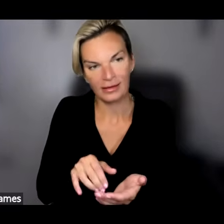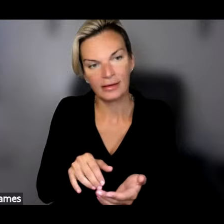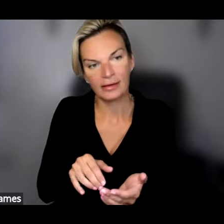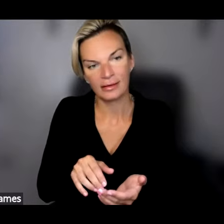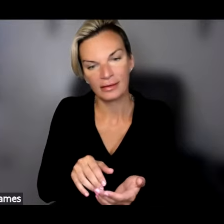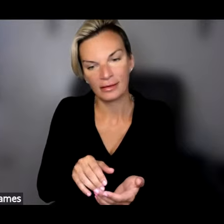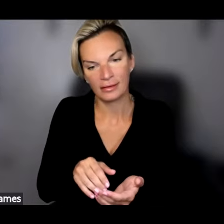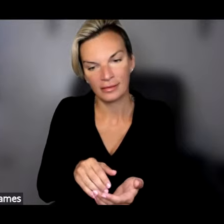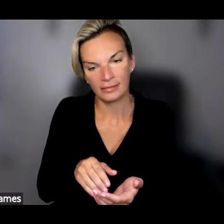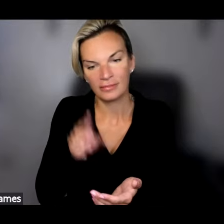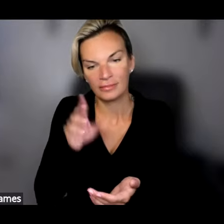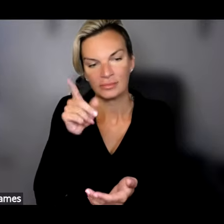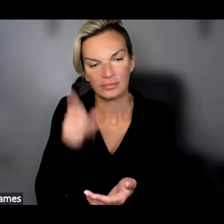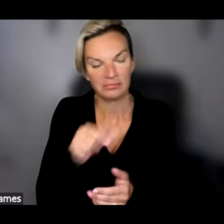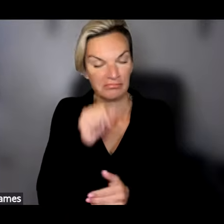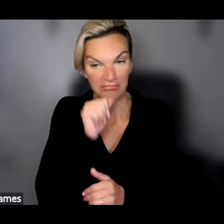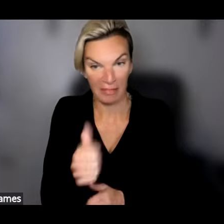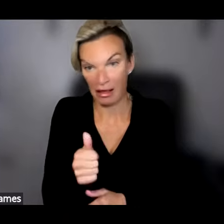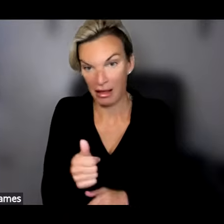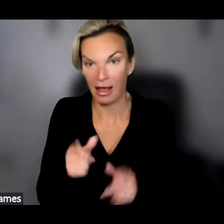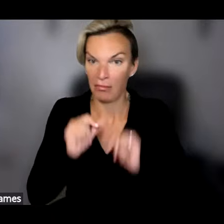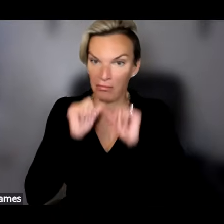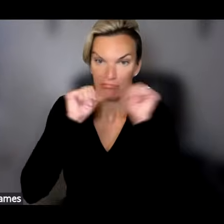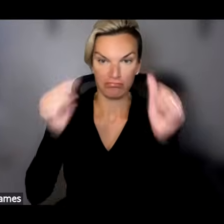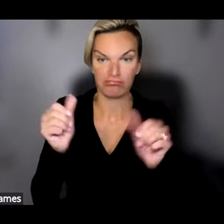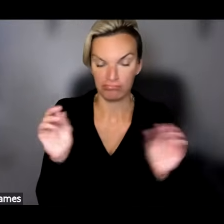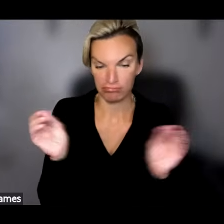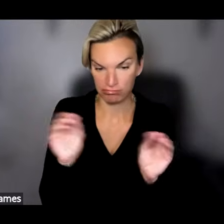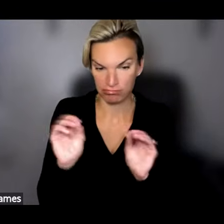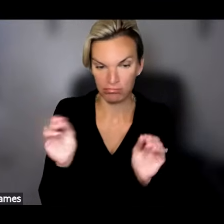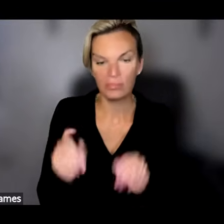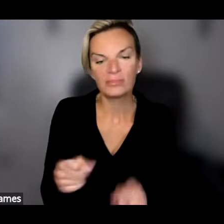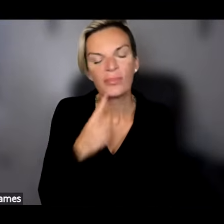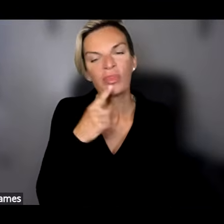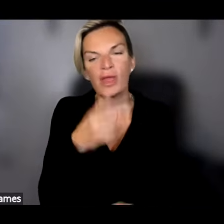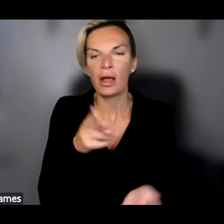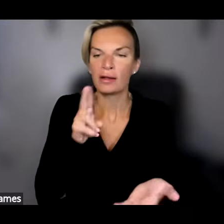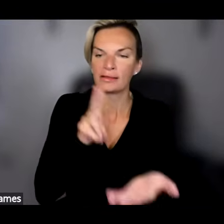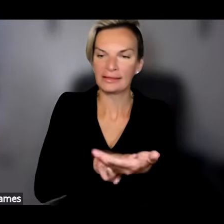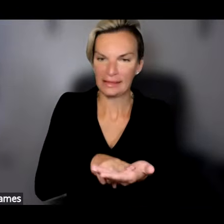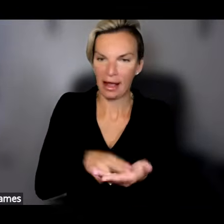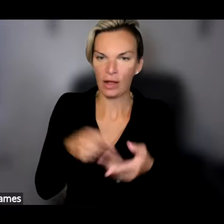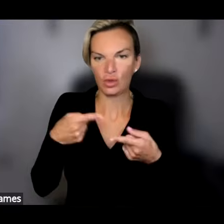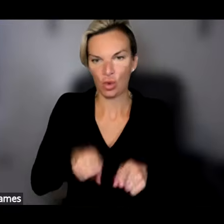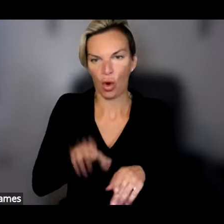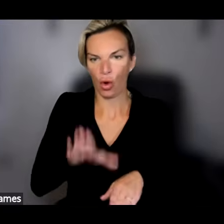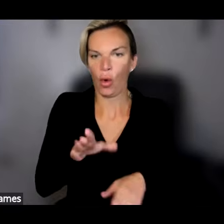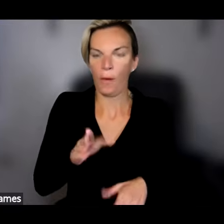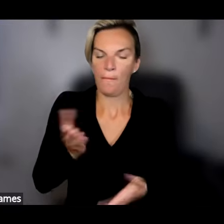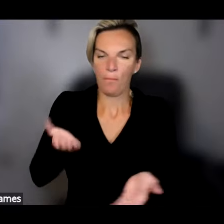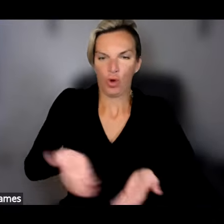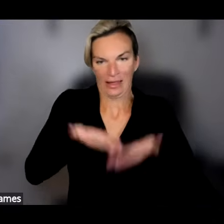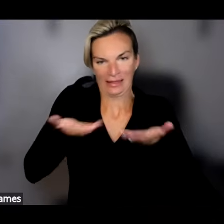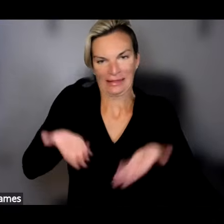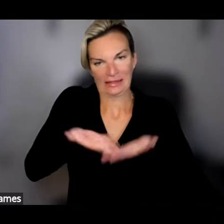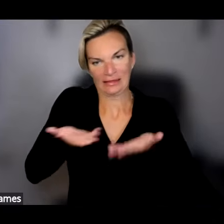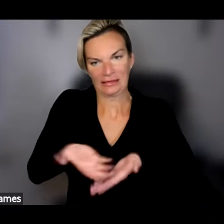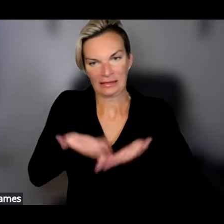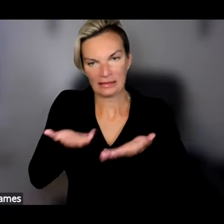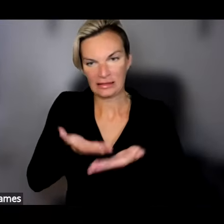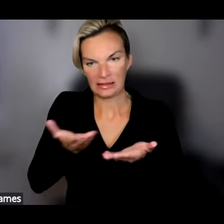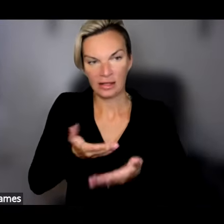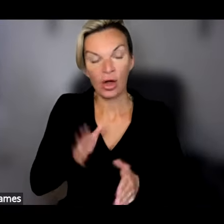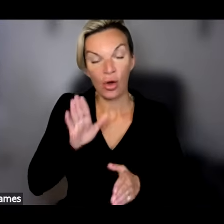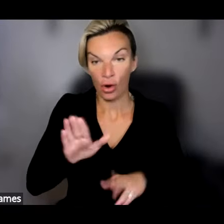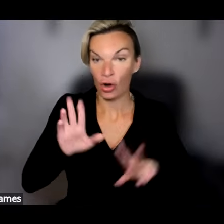and Bramsey, those are somehow signed in her, quote, presence. Because, quote, and I quote her response,